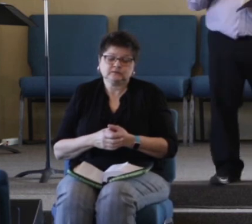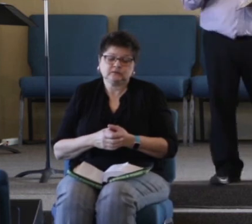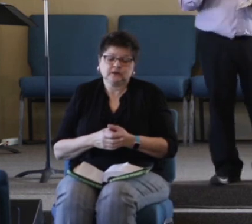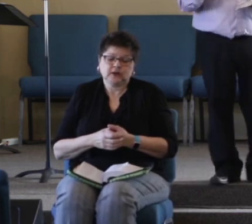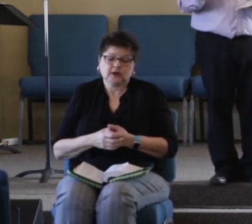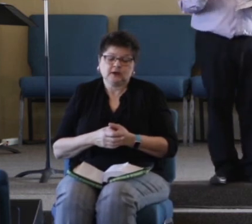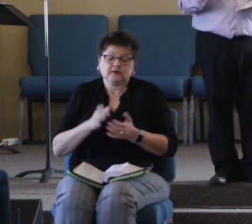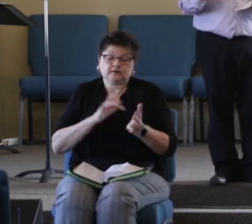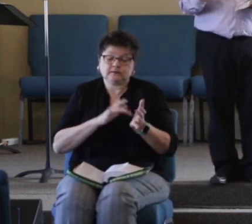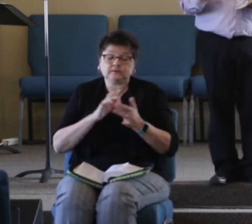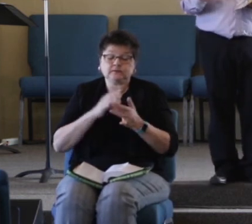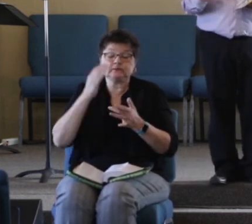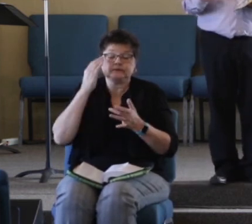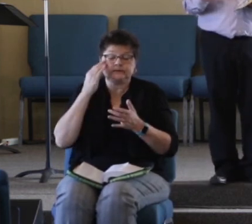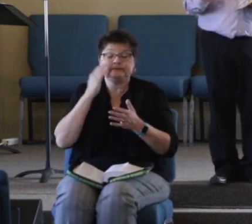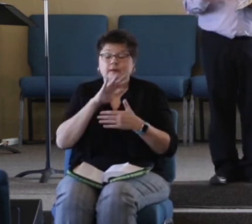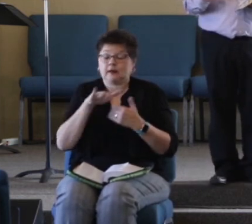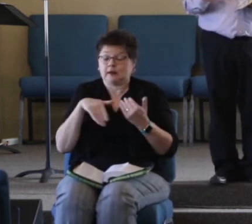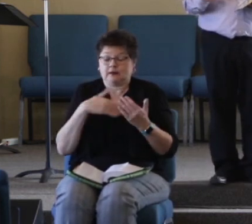He knows it all.